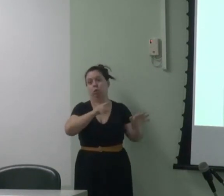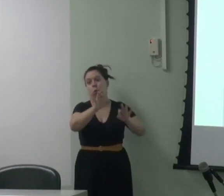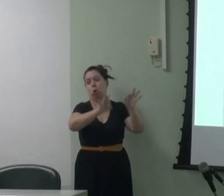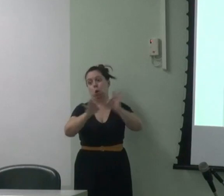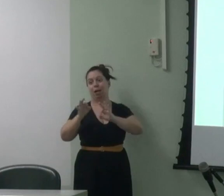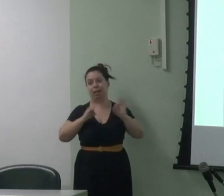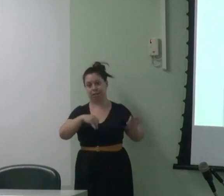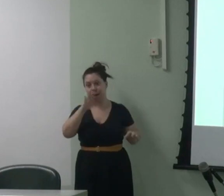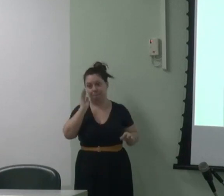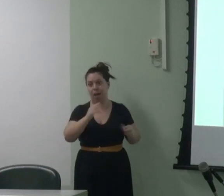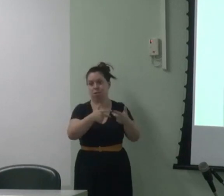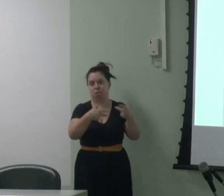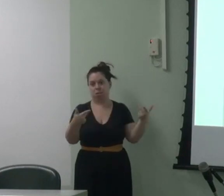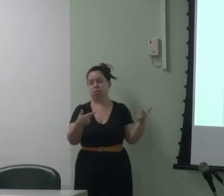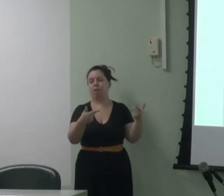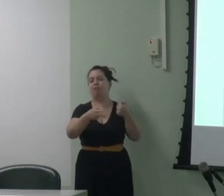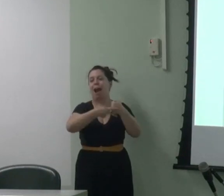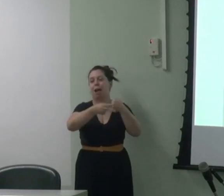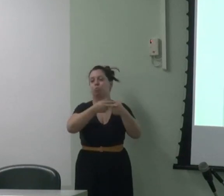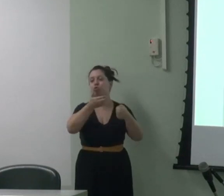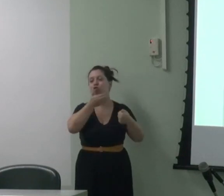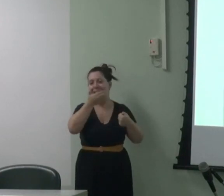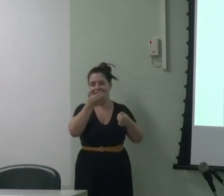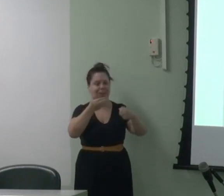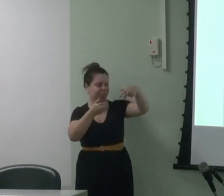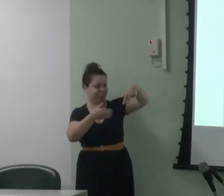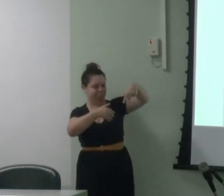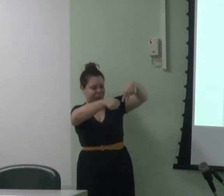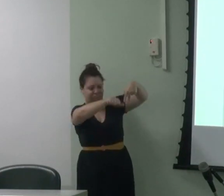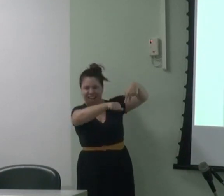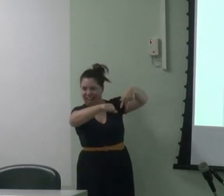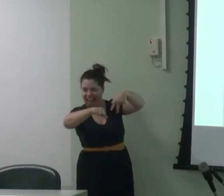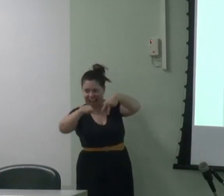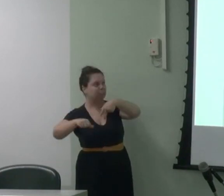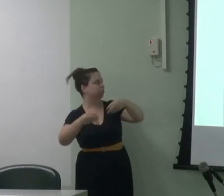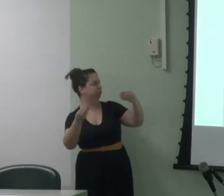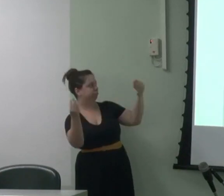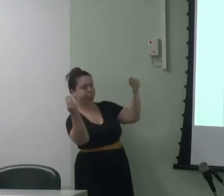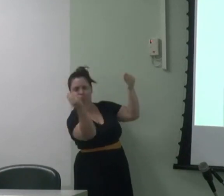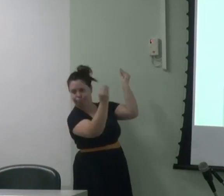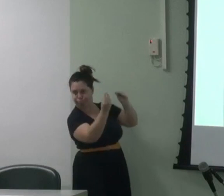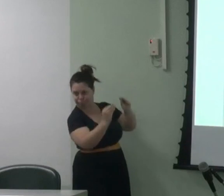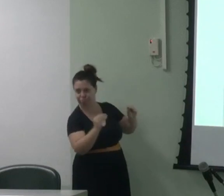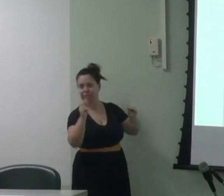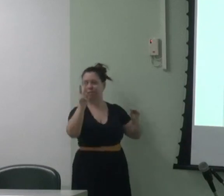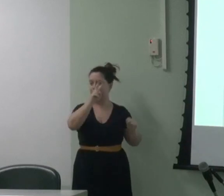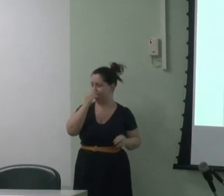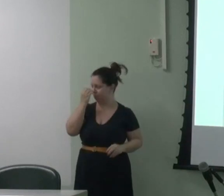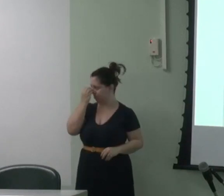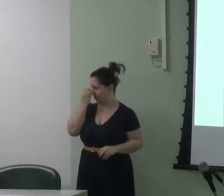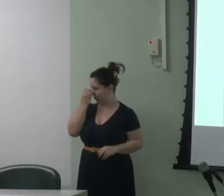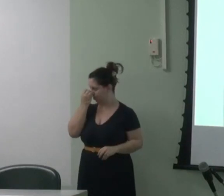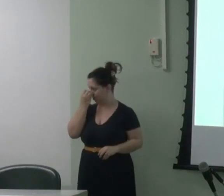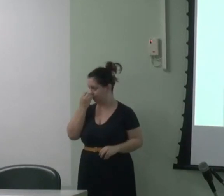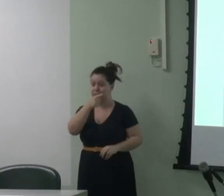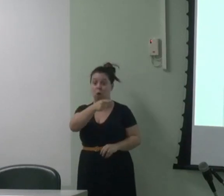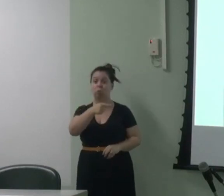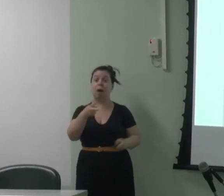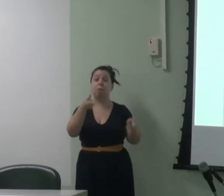find in Czech into derivational trees, and what is visible in here that